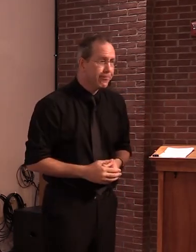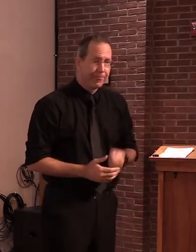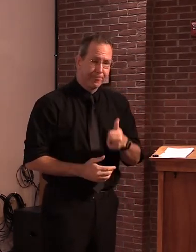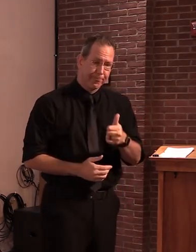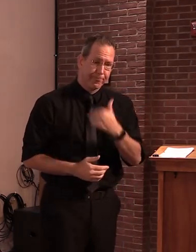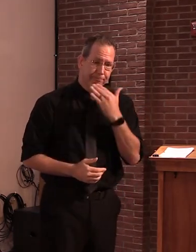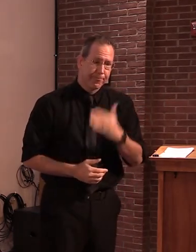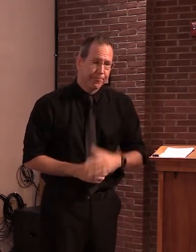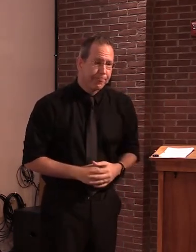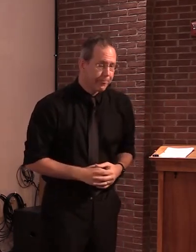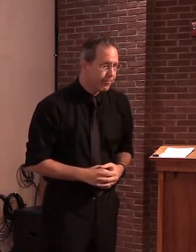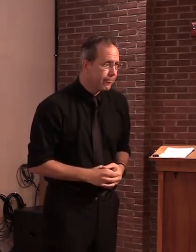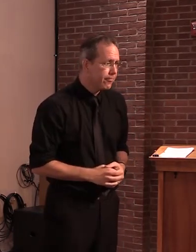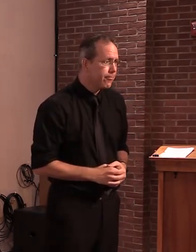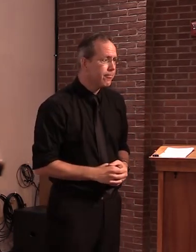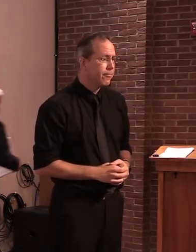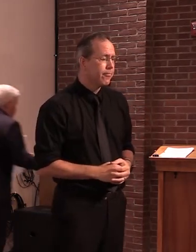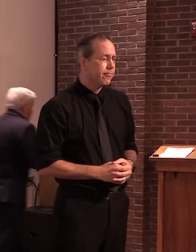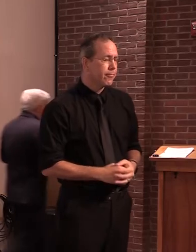Lisa Rapke, EAP.